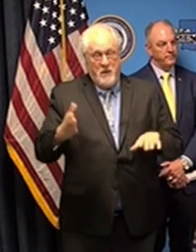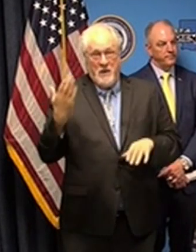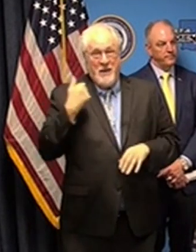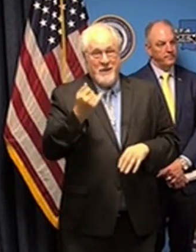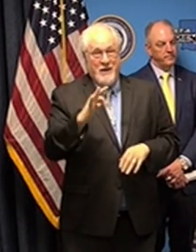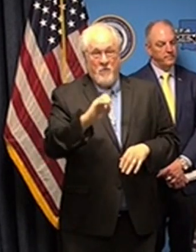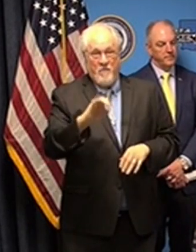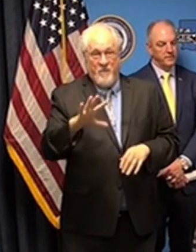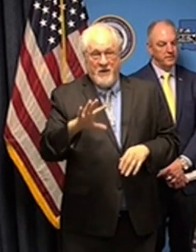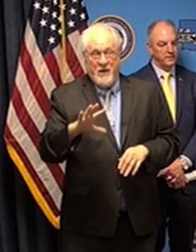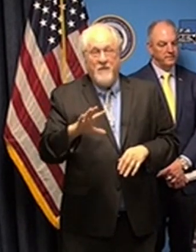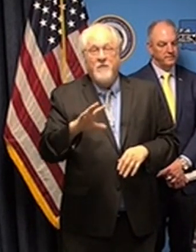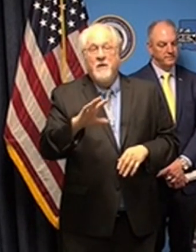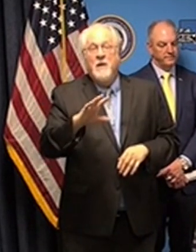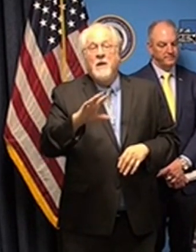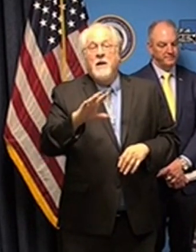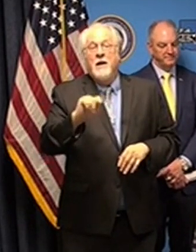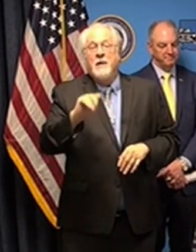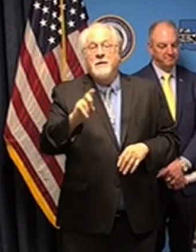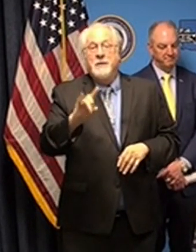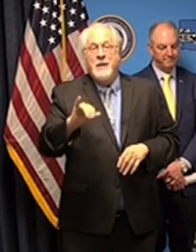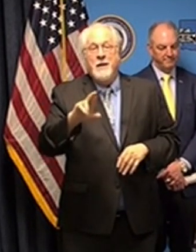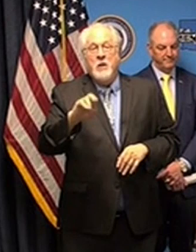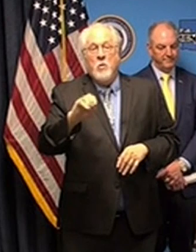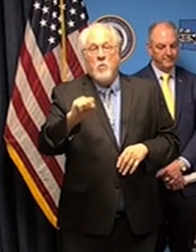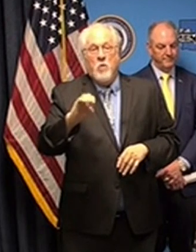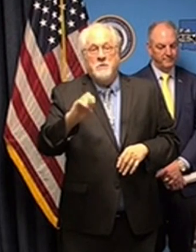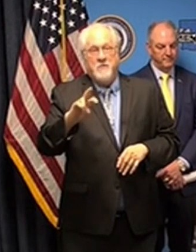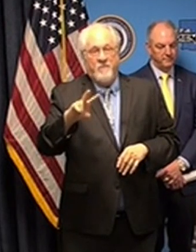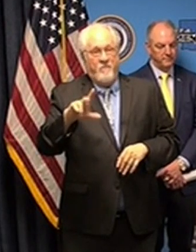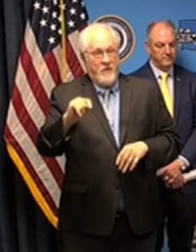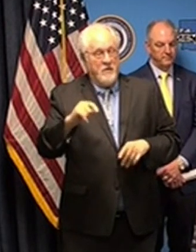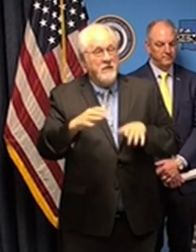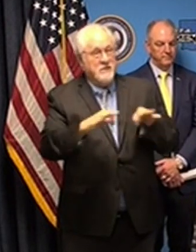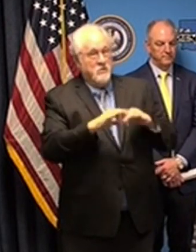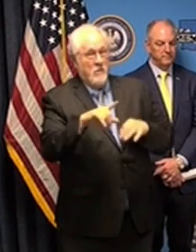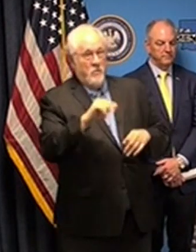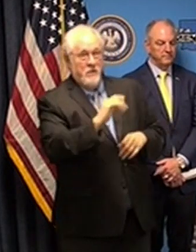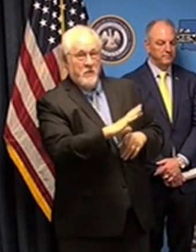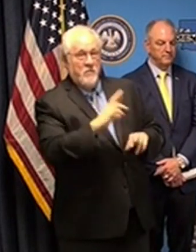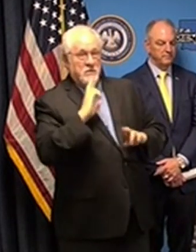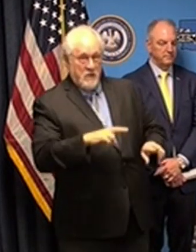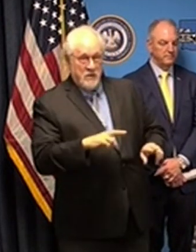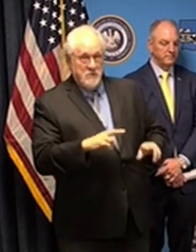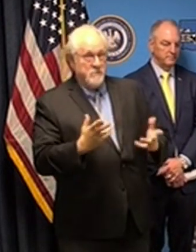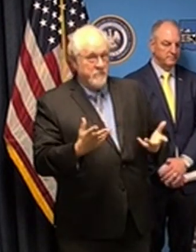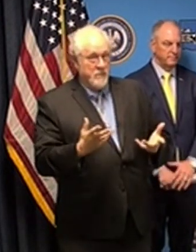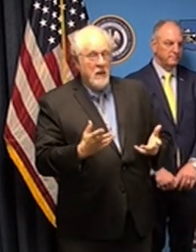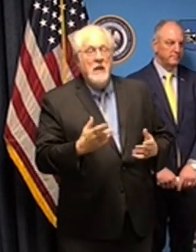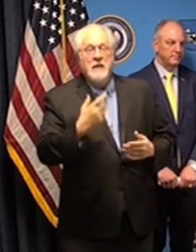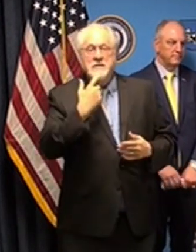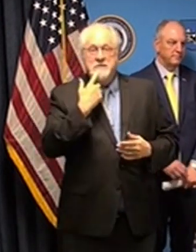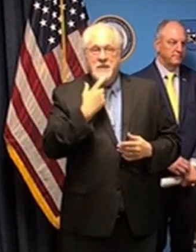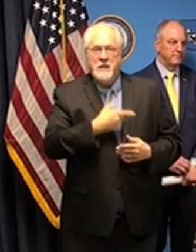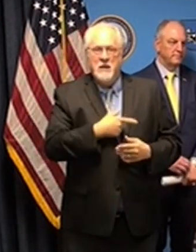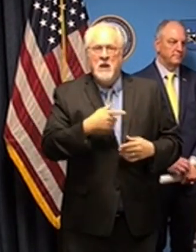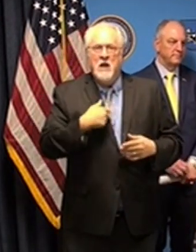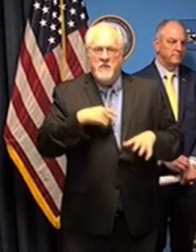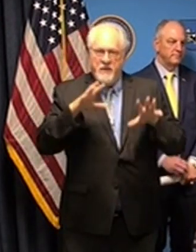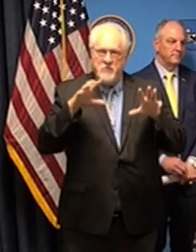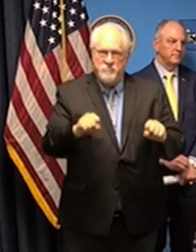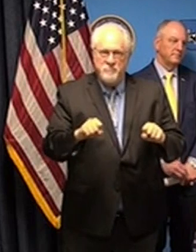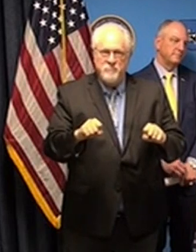in 1905, President Teddy Roosevelt described Louisiana's response this way. He said, they